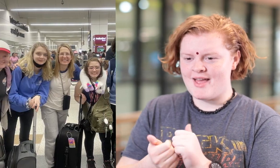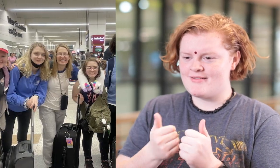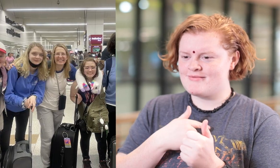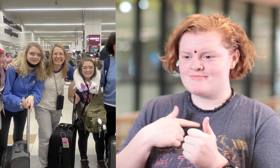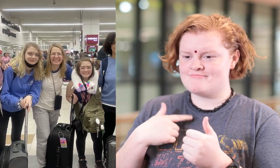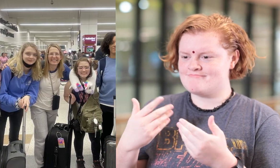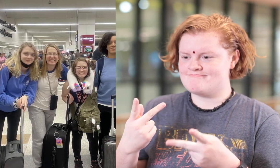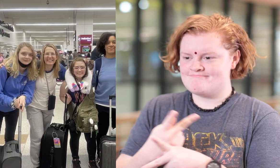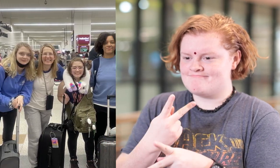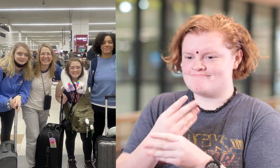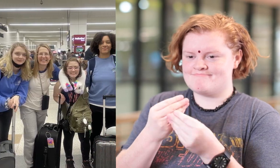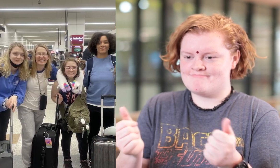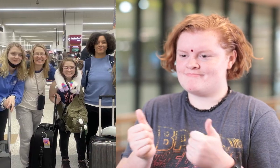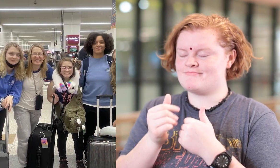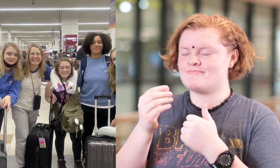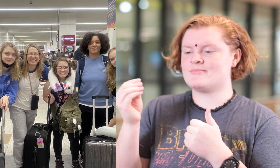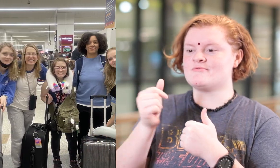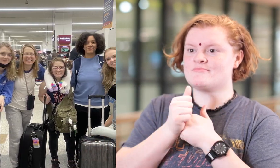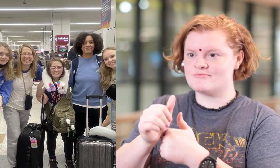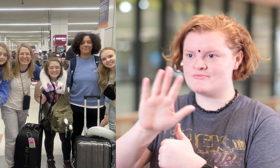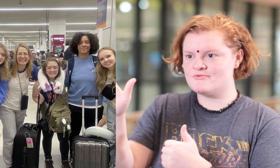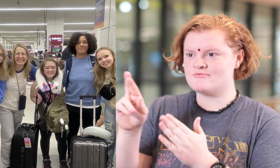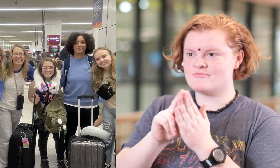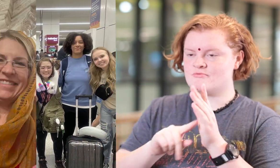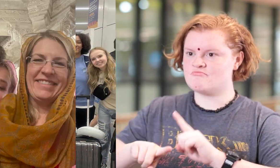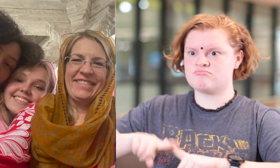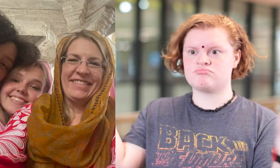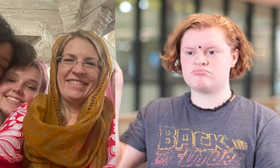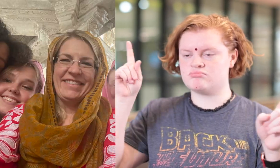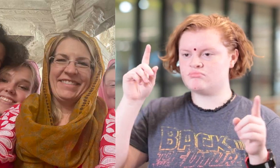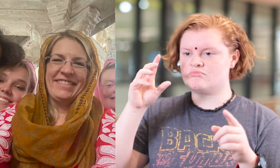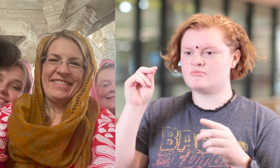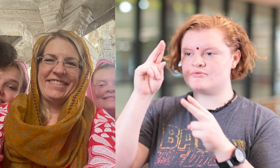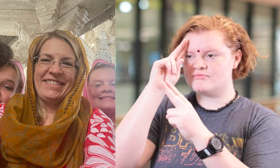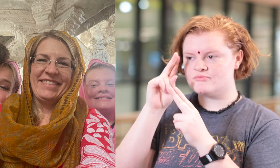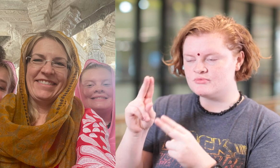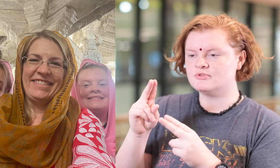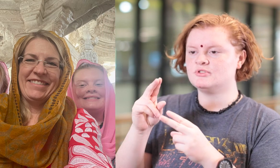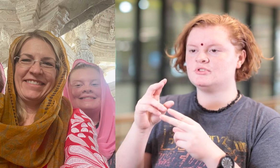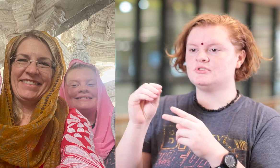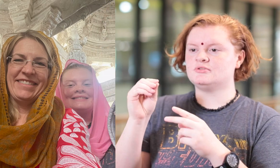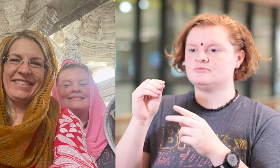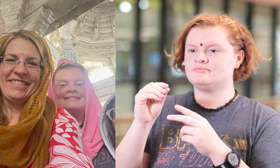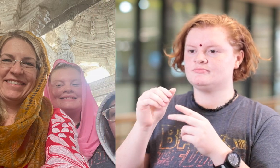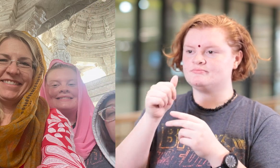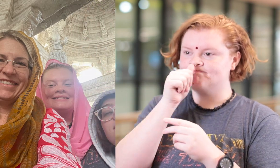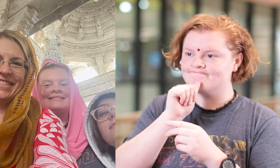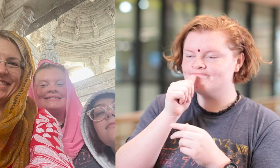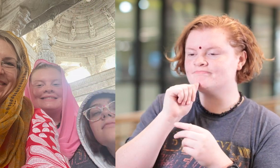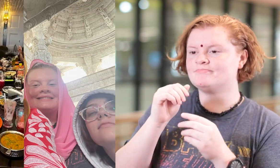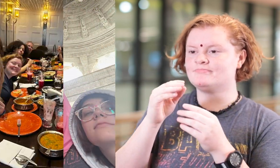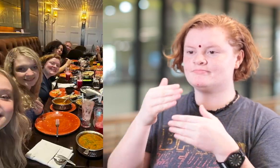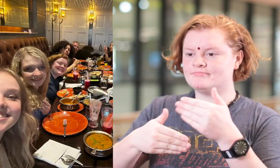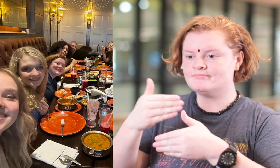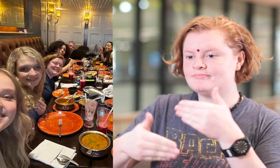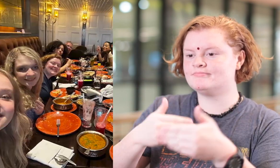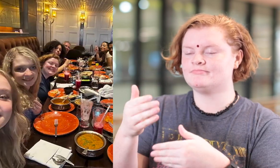We also studied about the rules of their society we really wanted to respect their culture and the